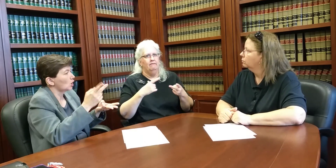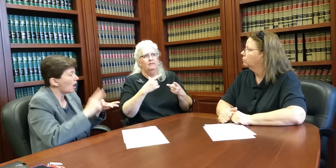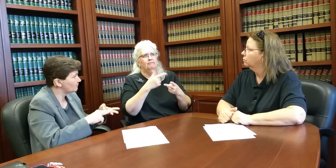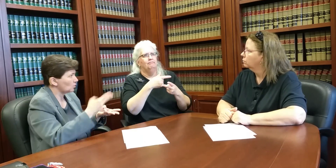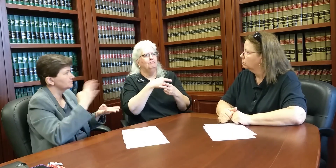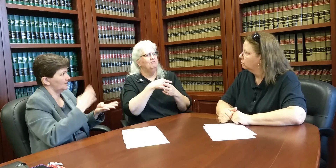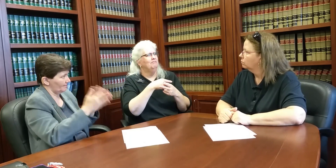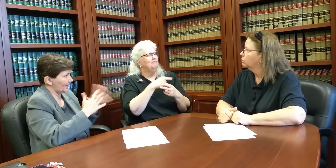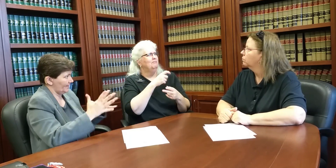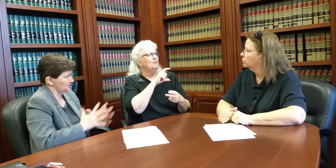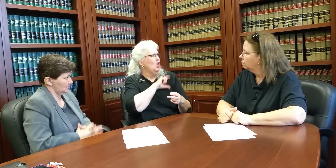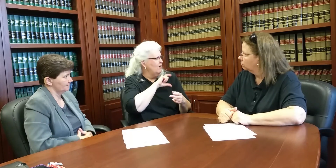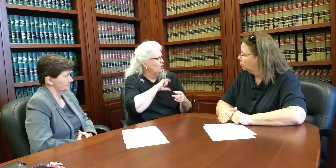law enforcement, that kind of stuff.